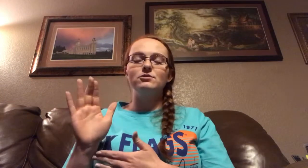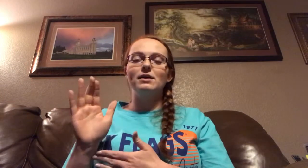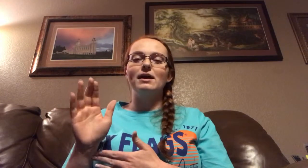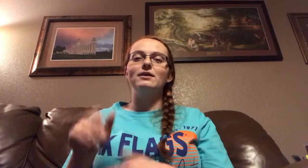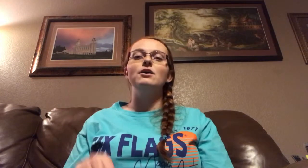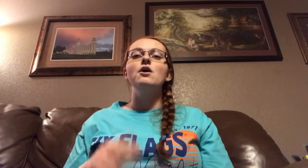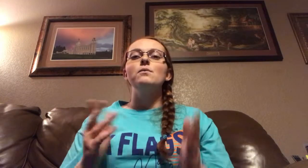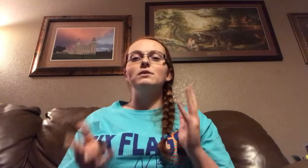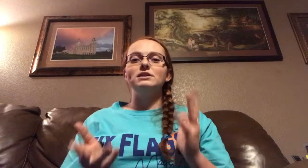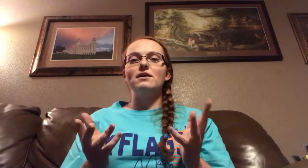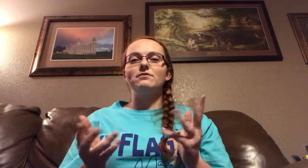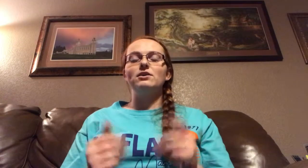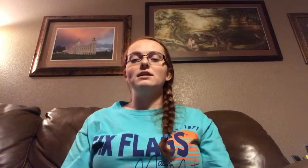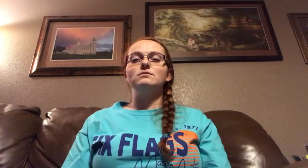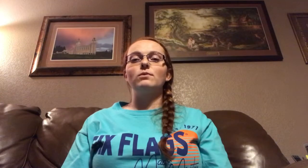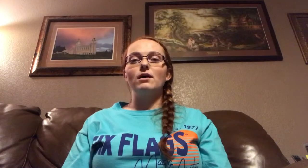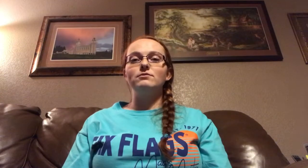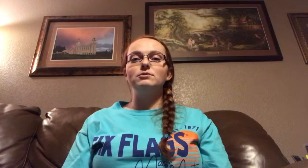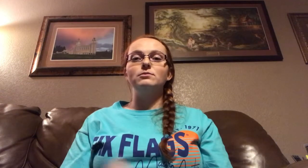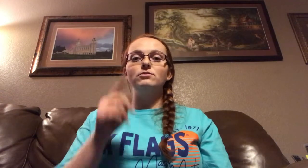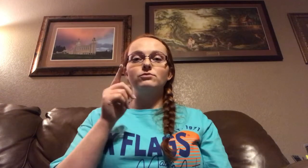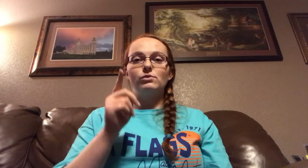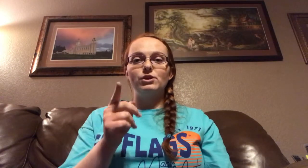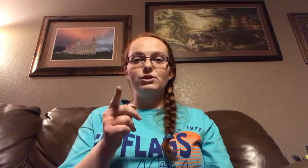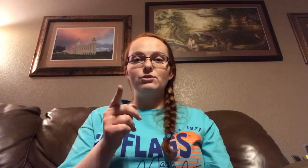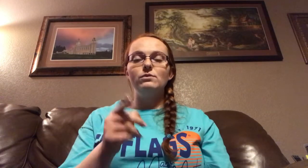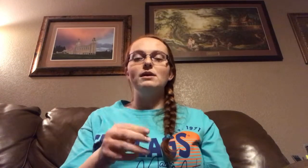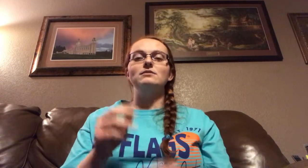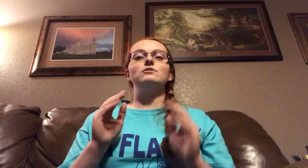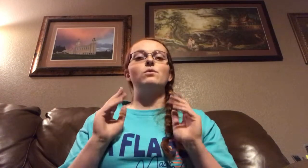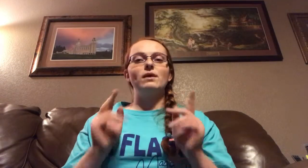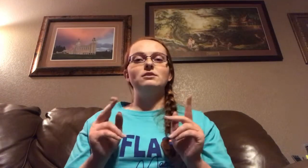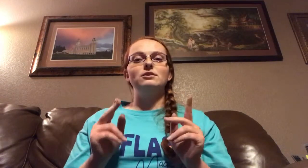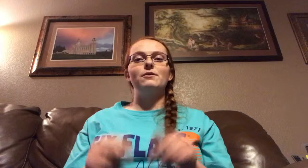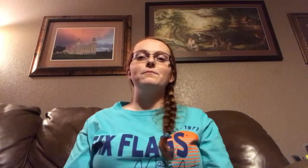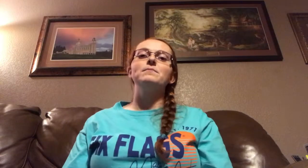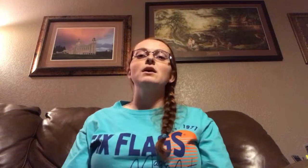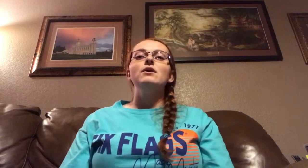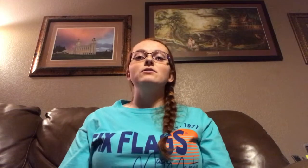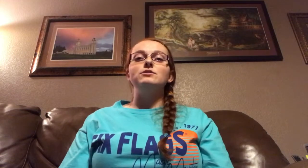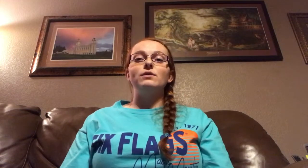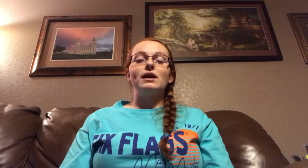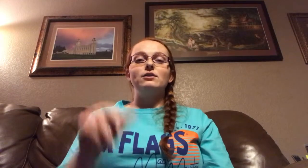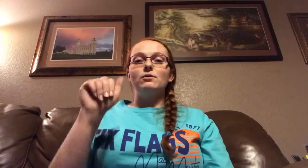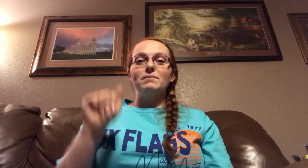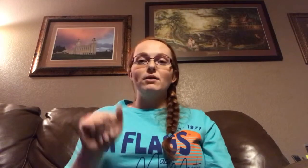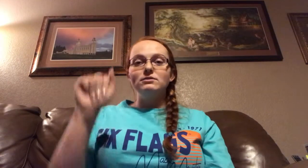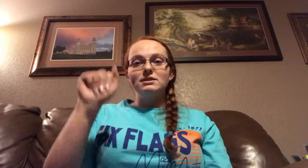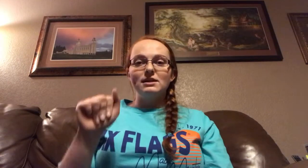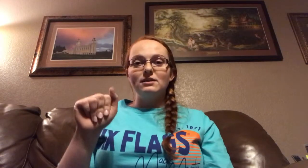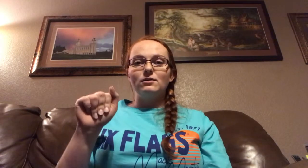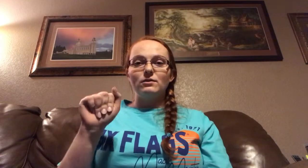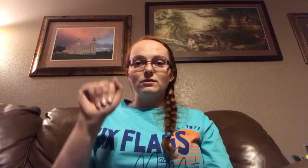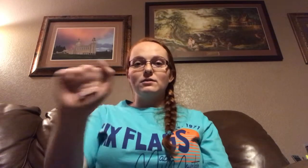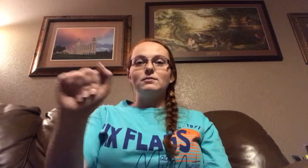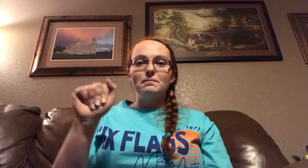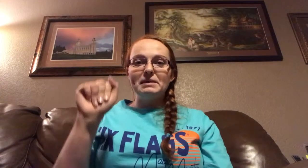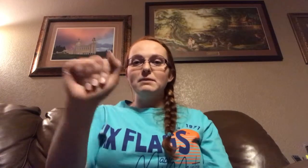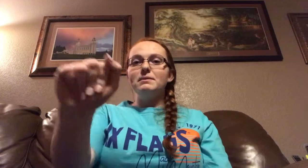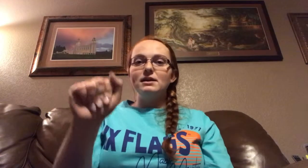right hand. Whichever is more comfortable for you is the way to go. So again, no bouncing or